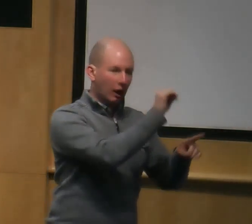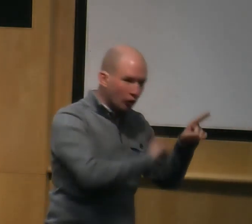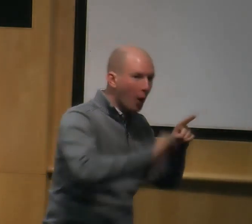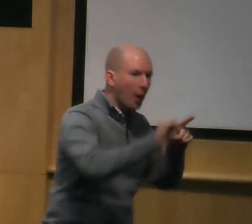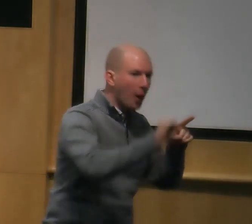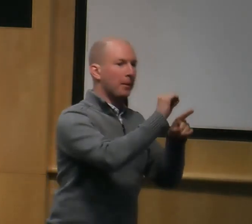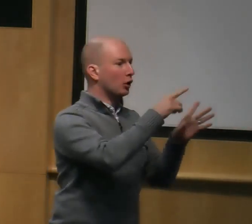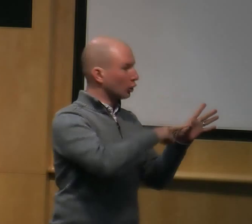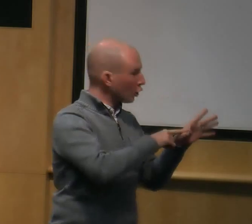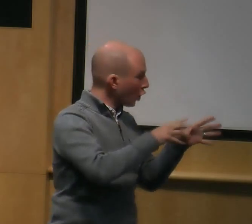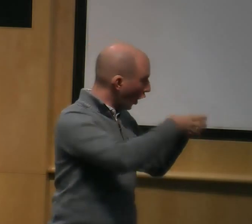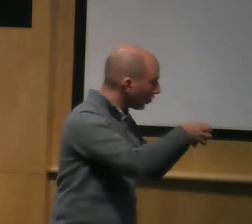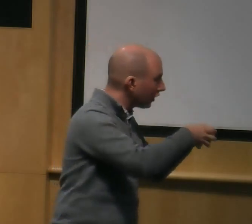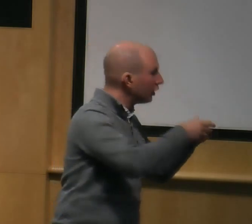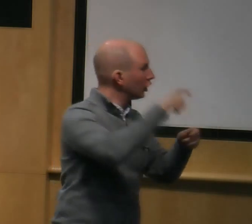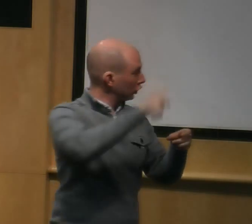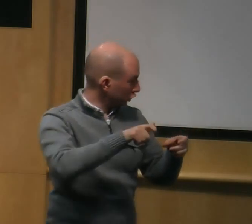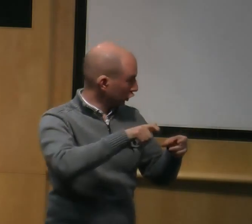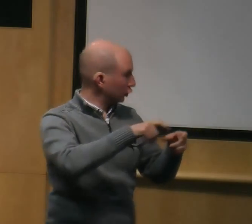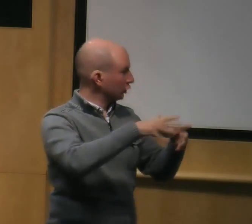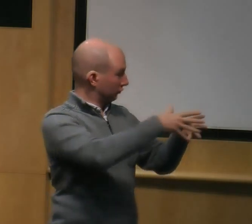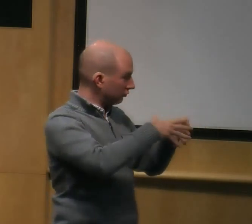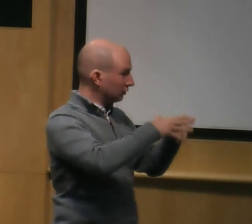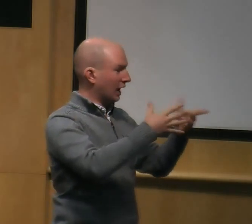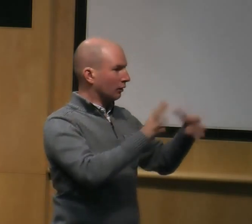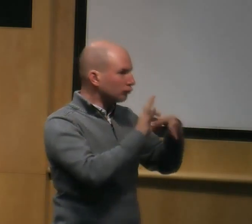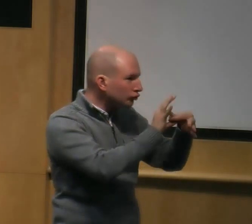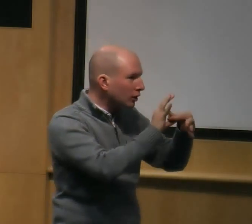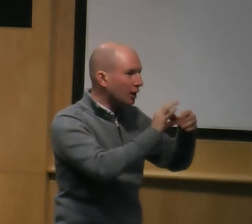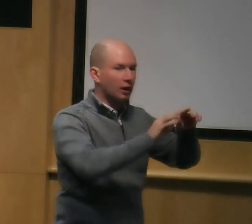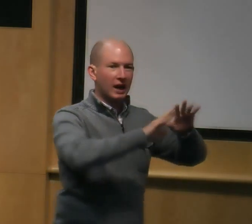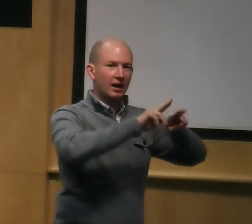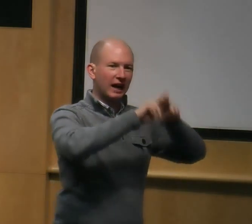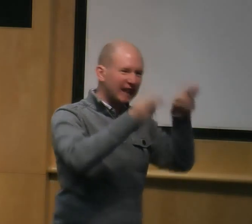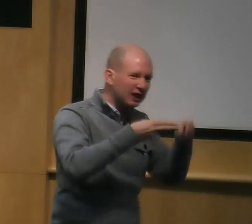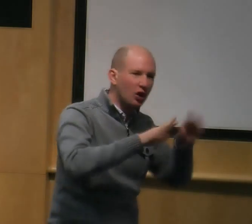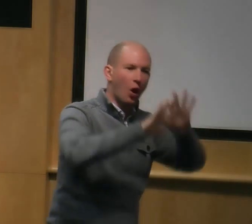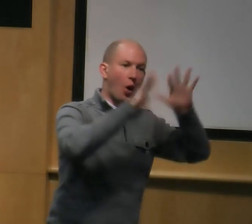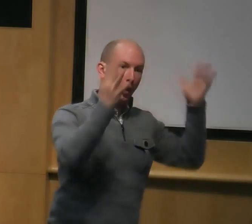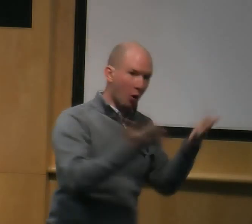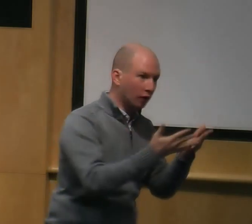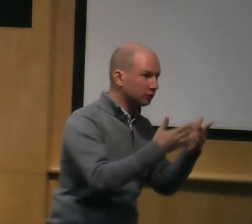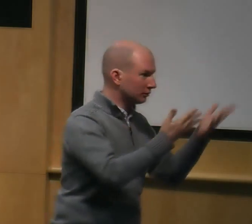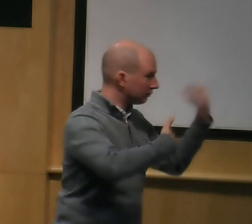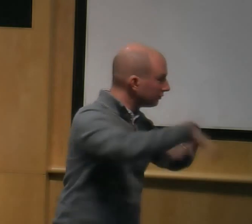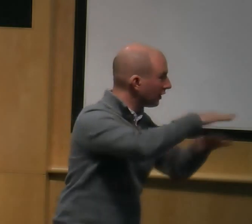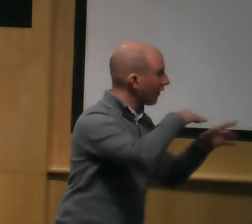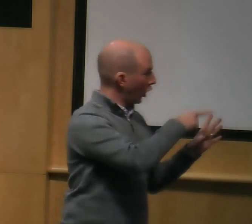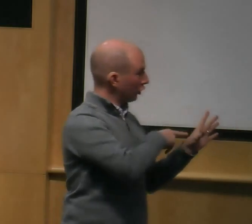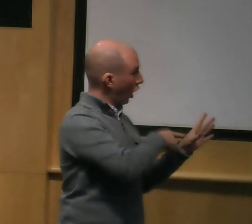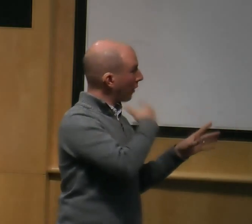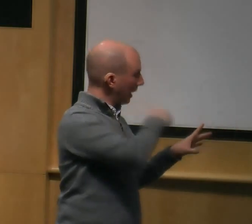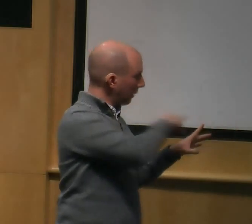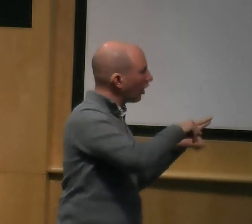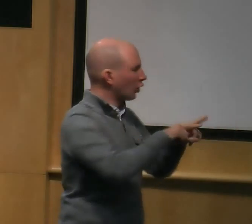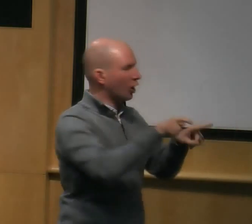who were talking about Europe, and about youth, and about students, and you were talking about the internationalization of deaf people for